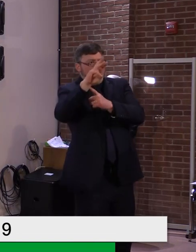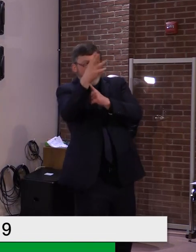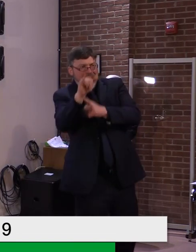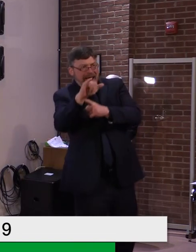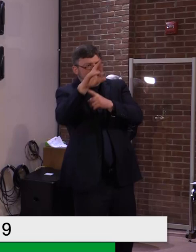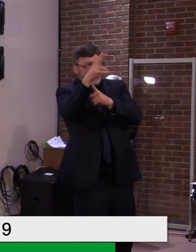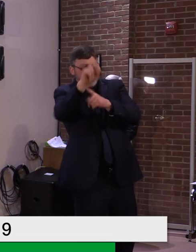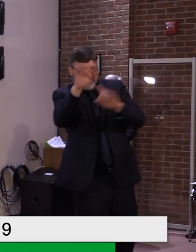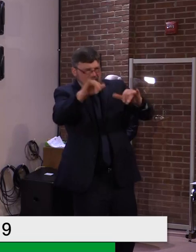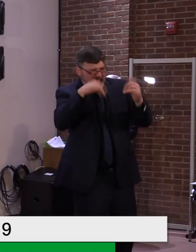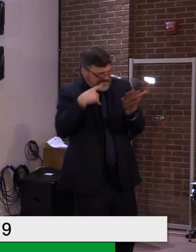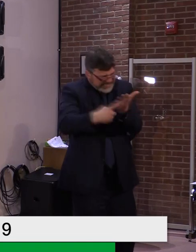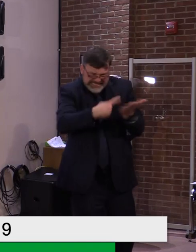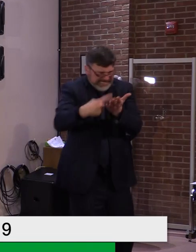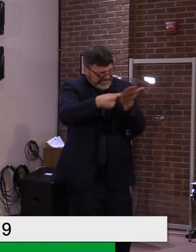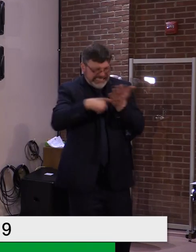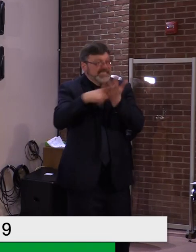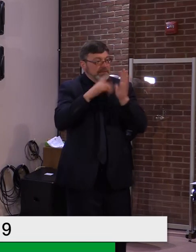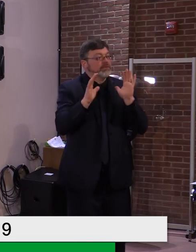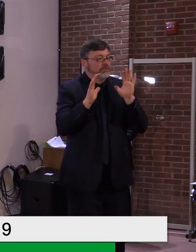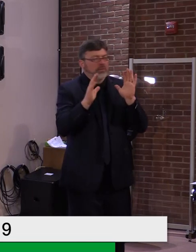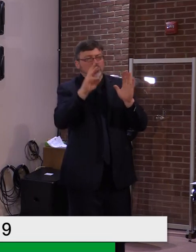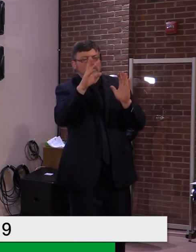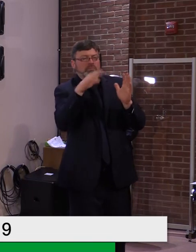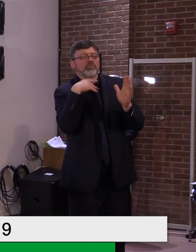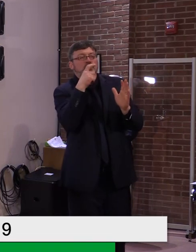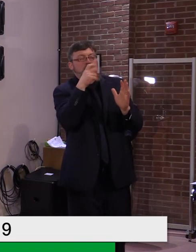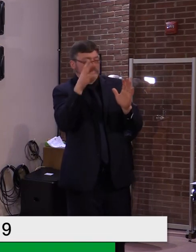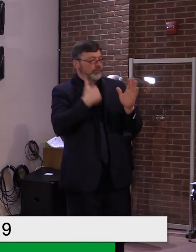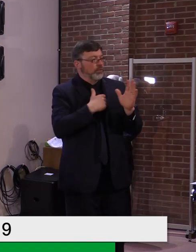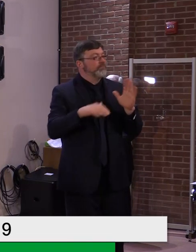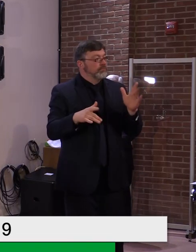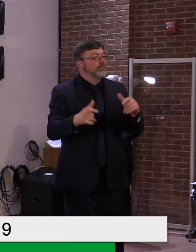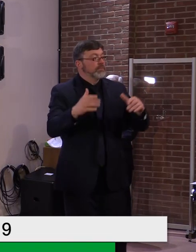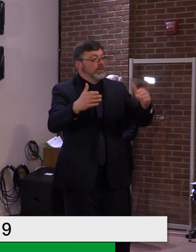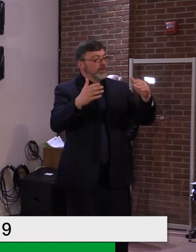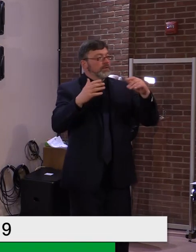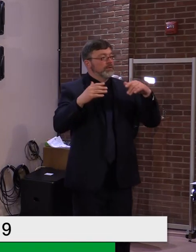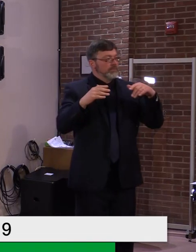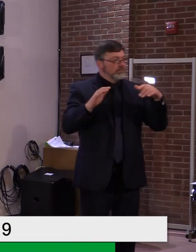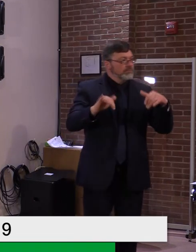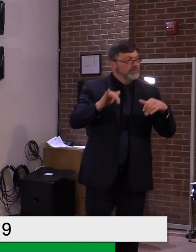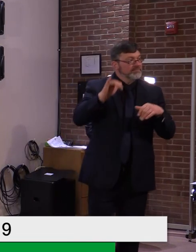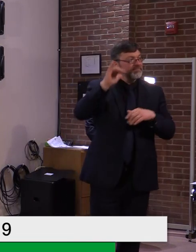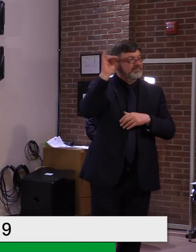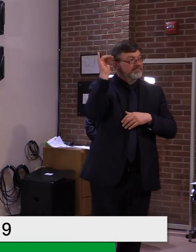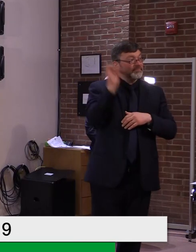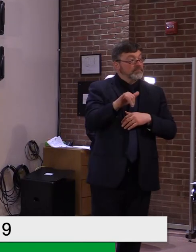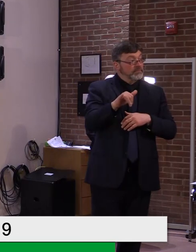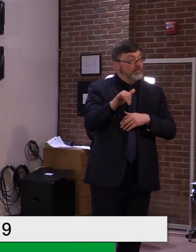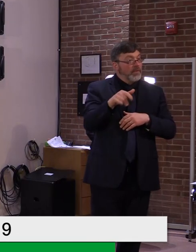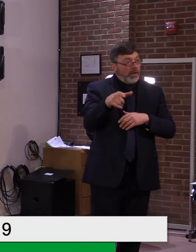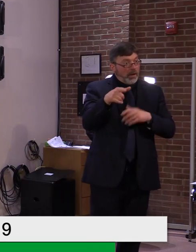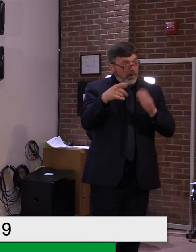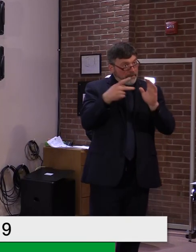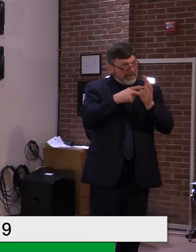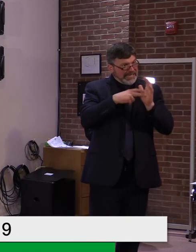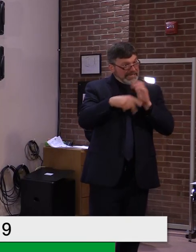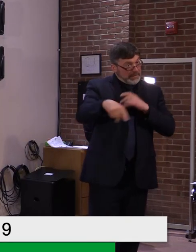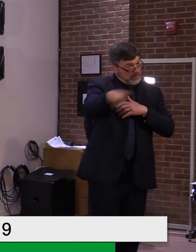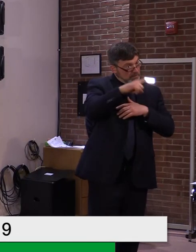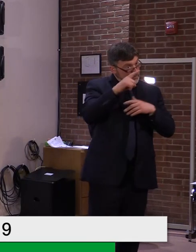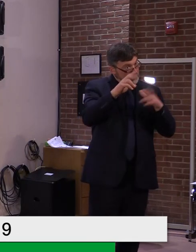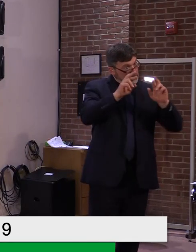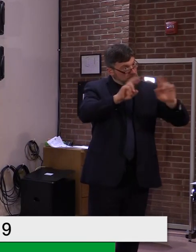I, you know, hard to say at this point. Okay. Because we're still depending on the supply, and as